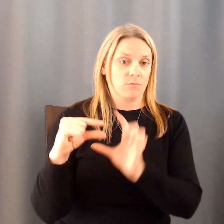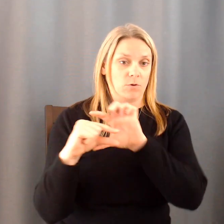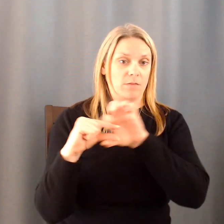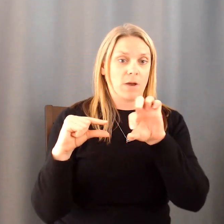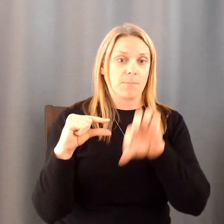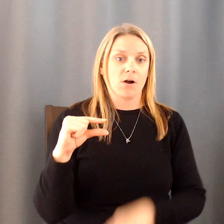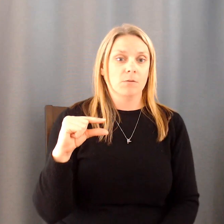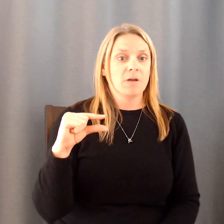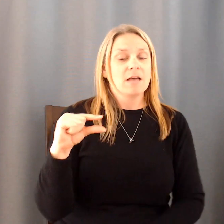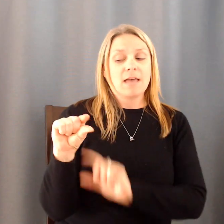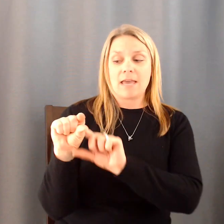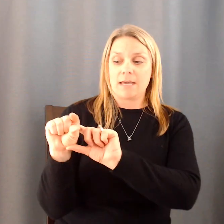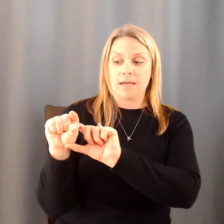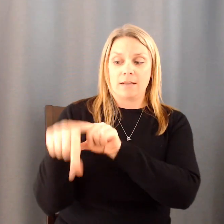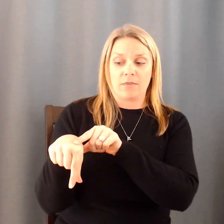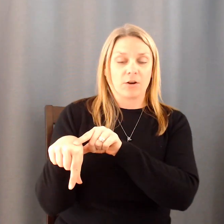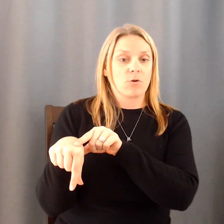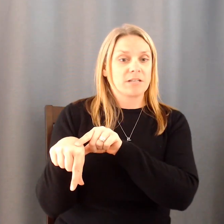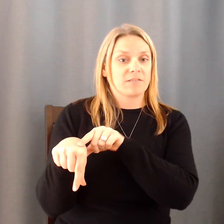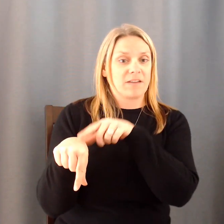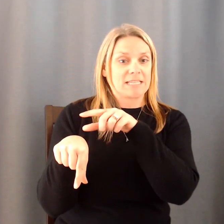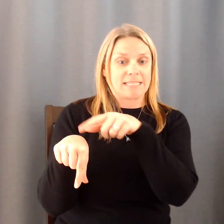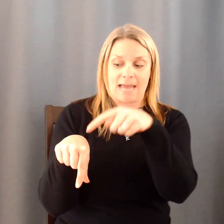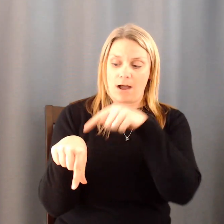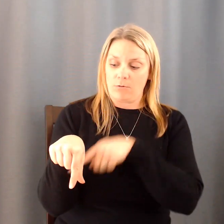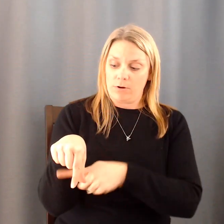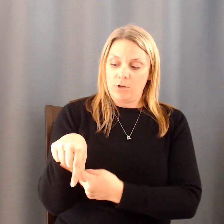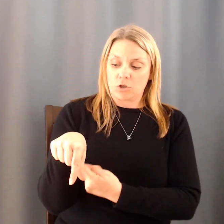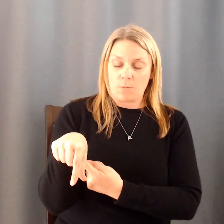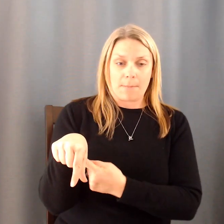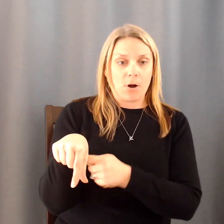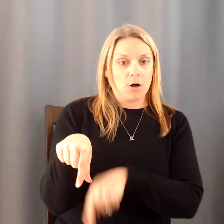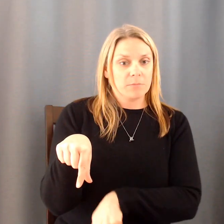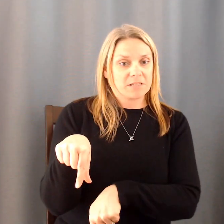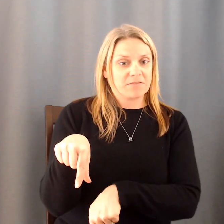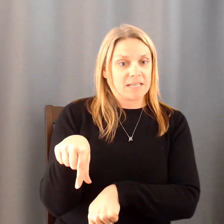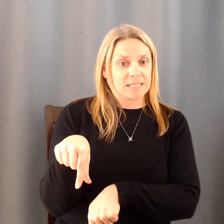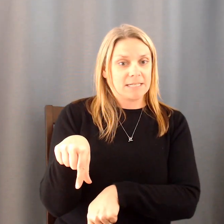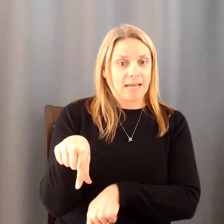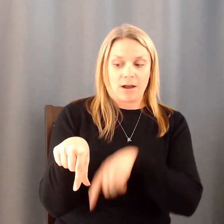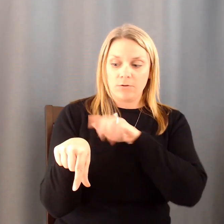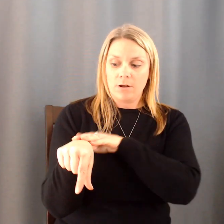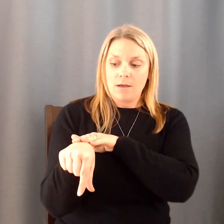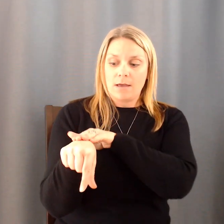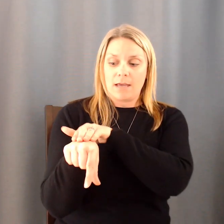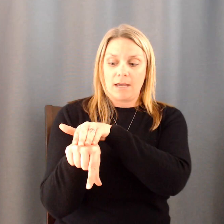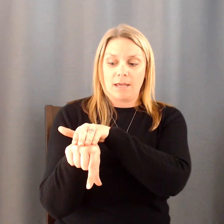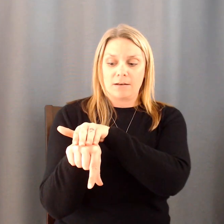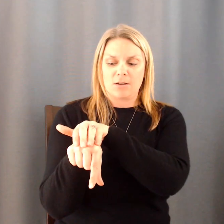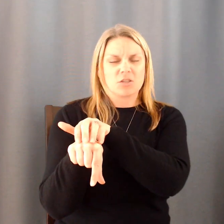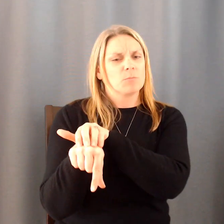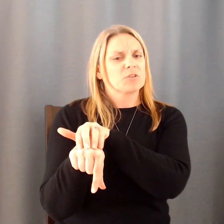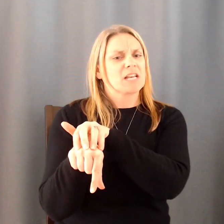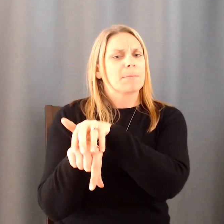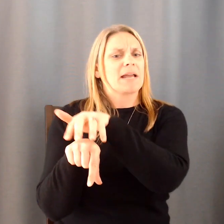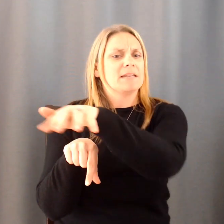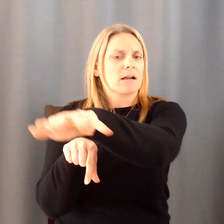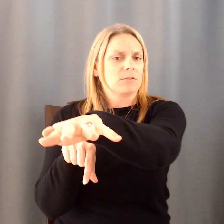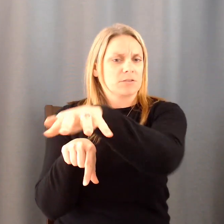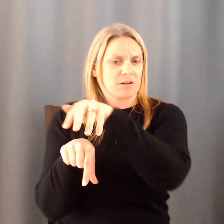my palm, and they're going to face down. So my palm is facing down, and it's almost like my knuckles are